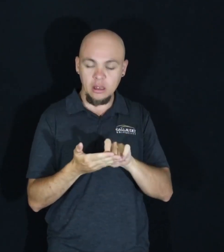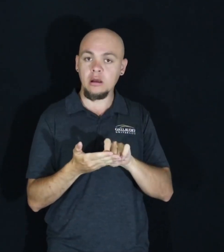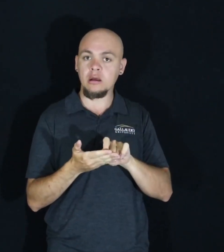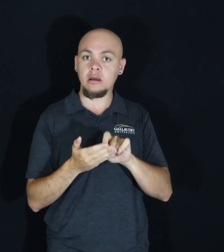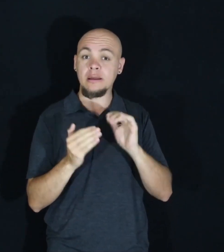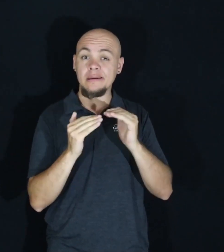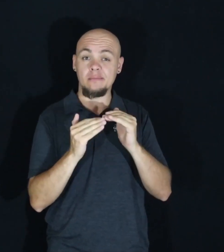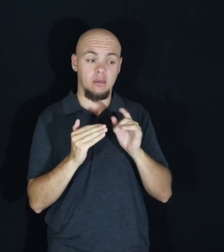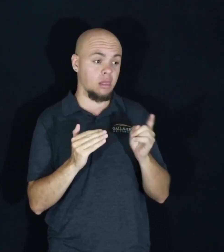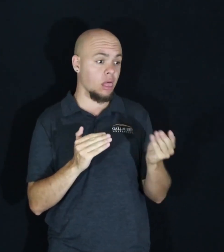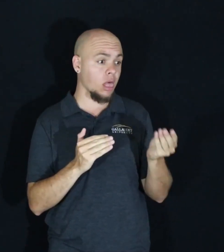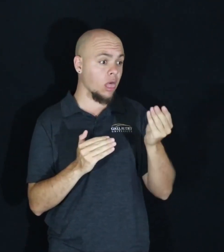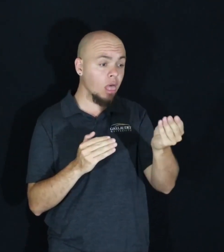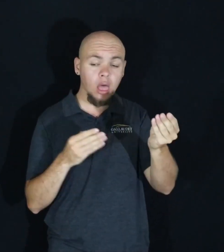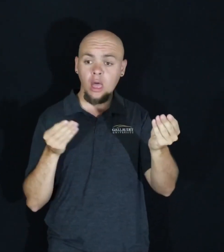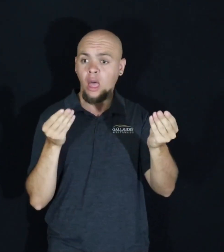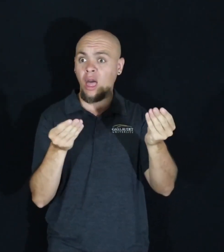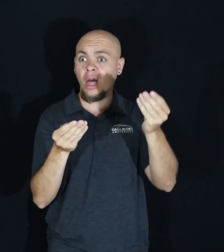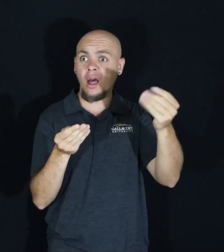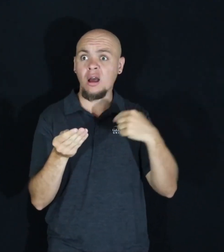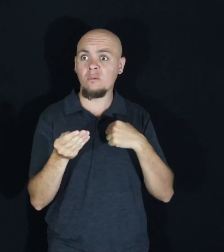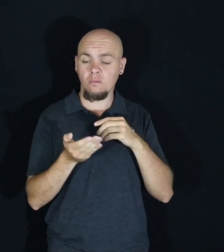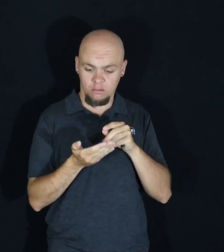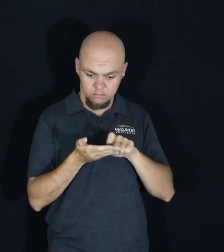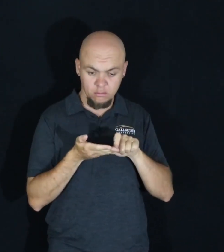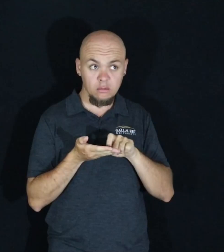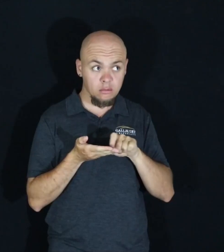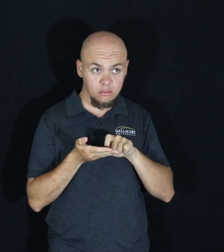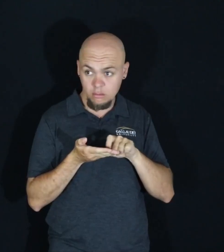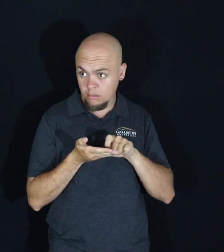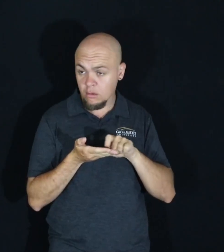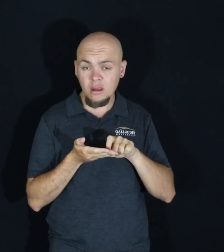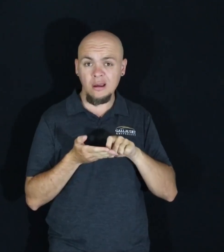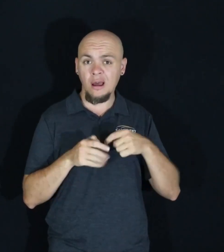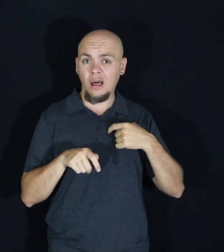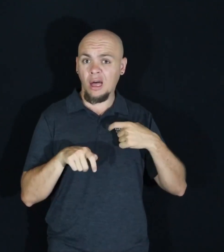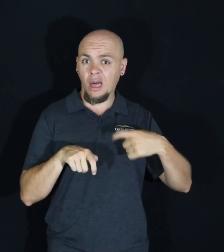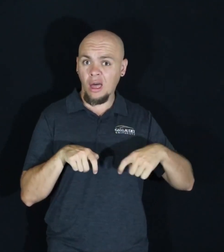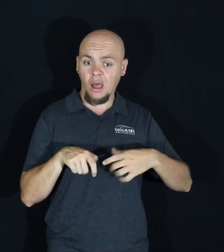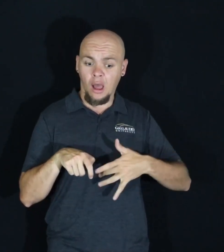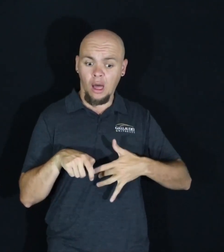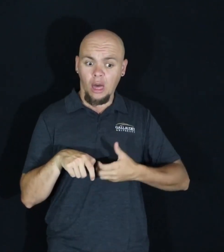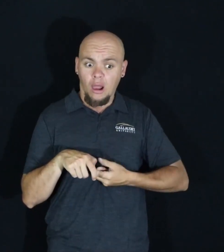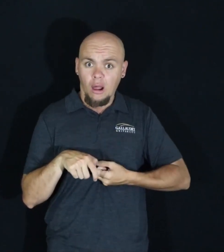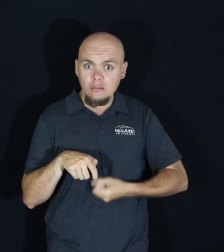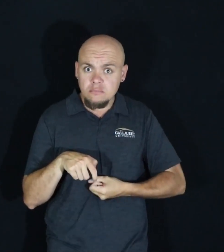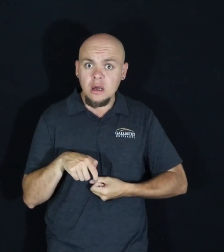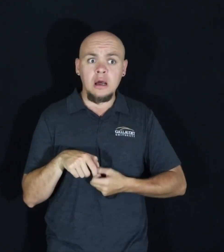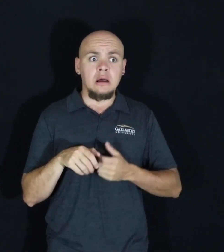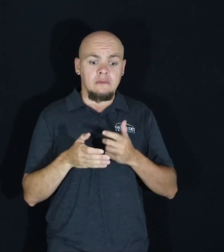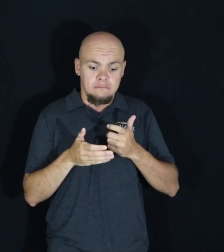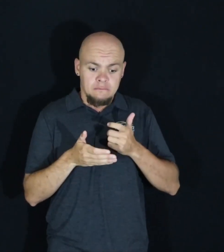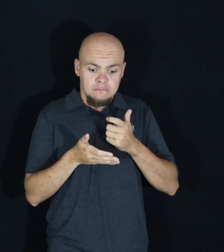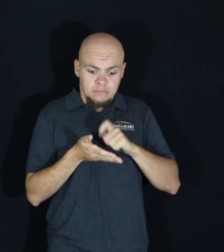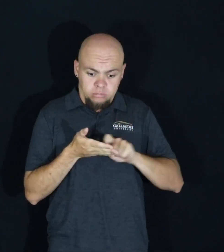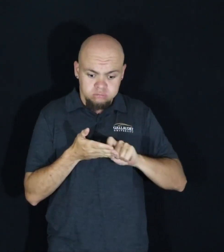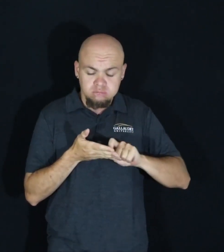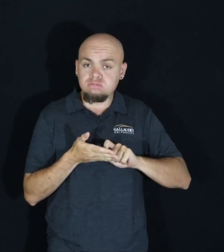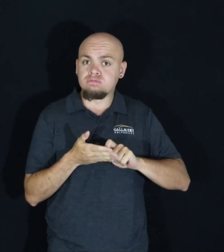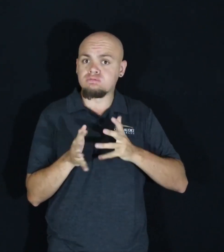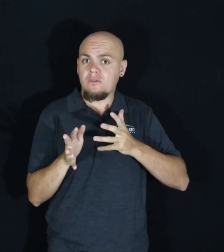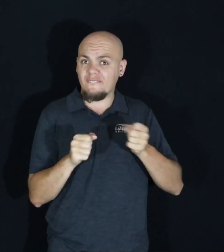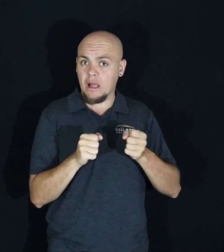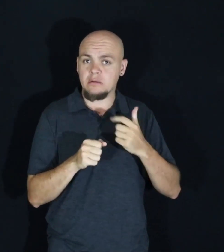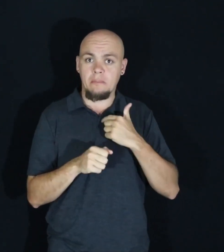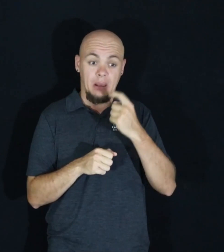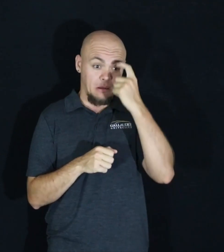in their tests. My stomach would drop and my legs would begin to shake, and I would rush as fast as I could to finish the test. In my